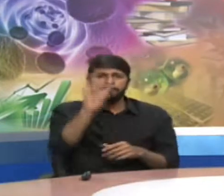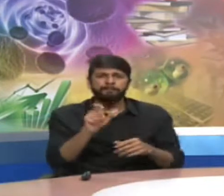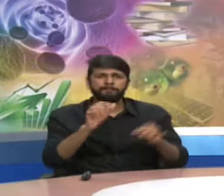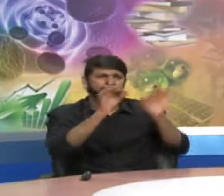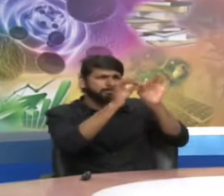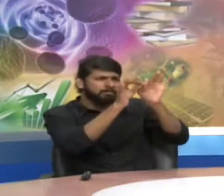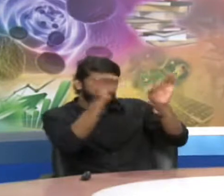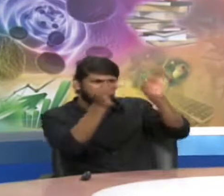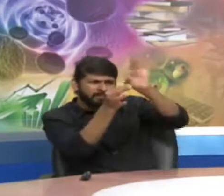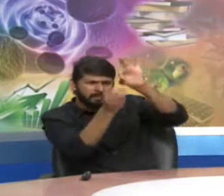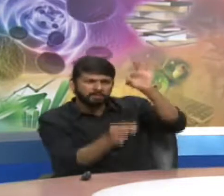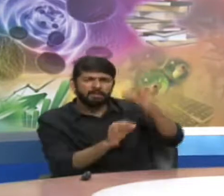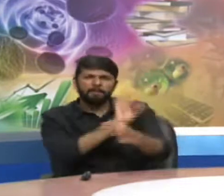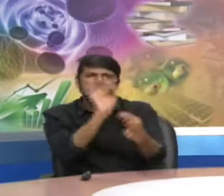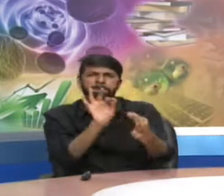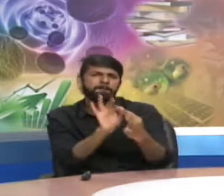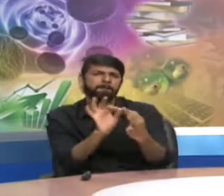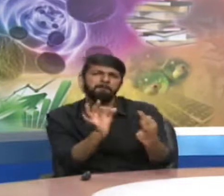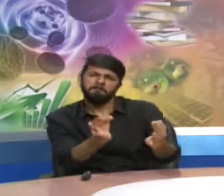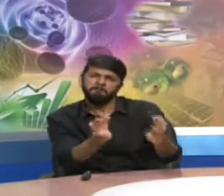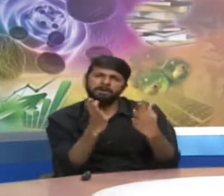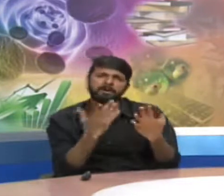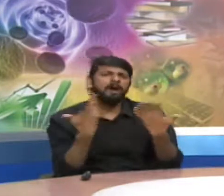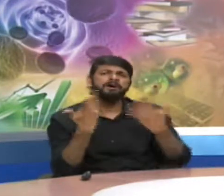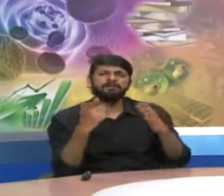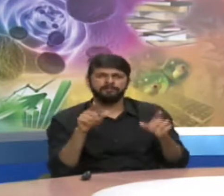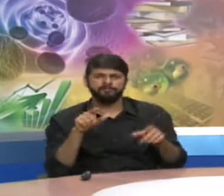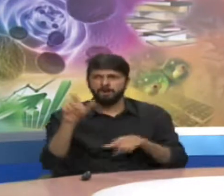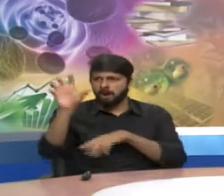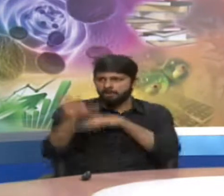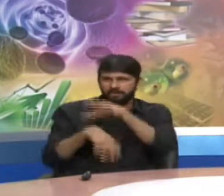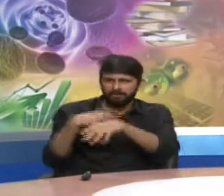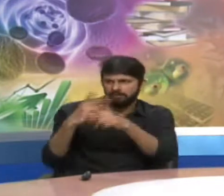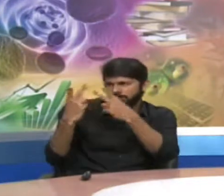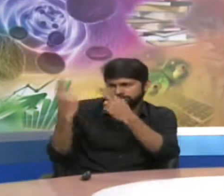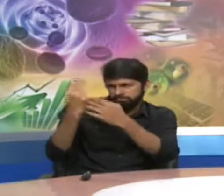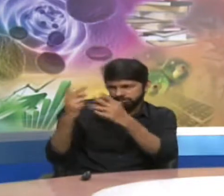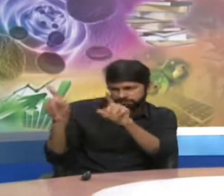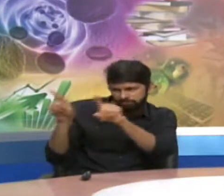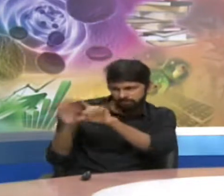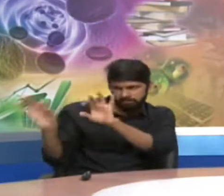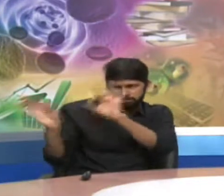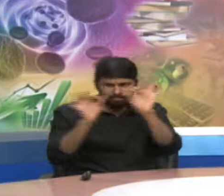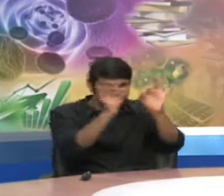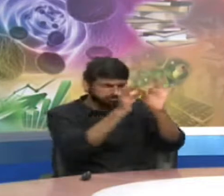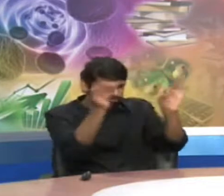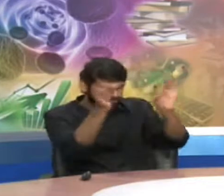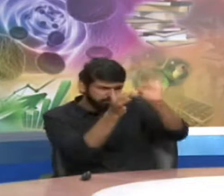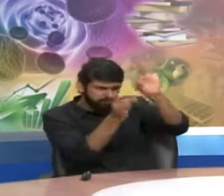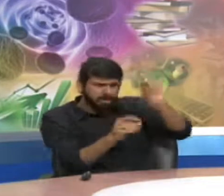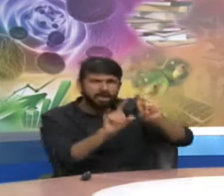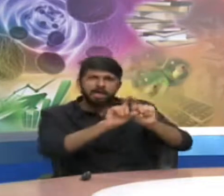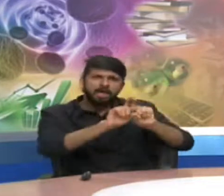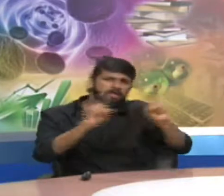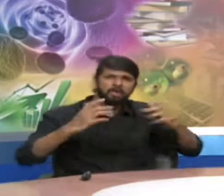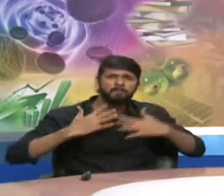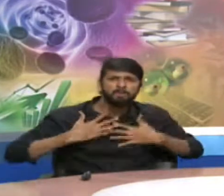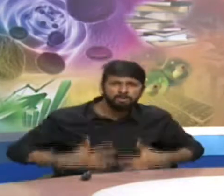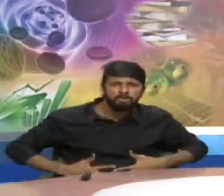are masters of ratio and proportion of both humans and